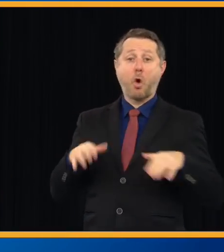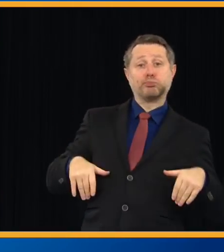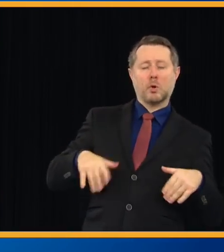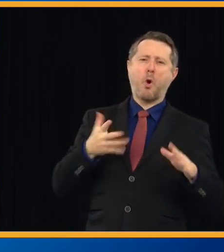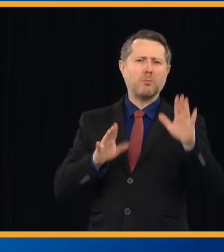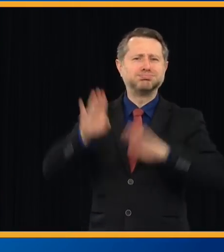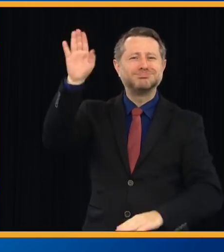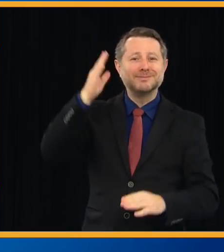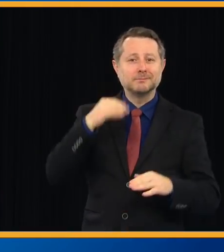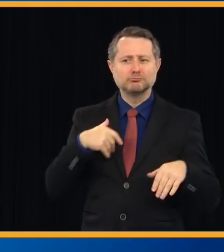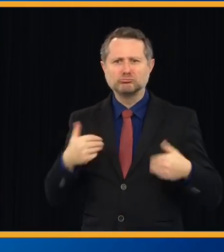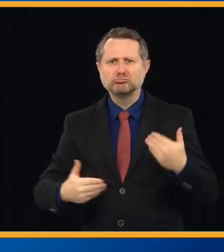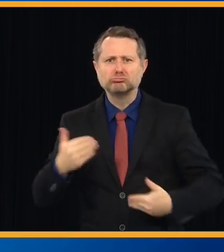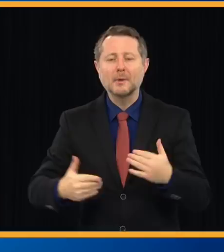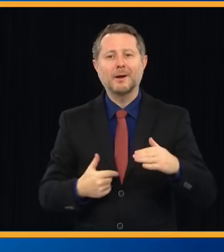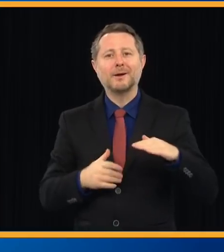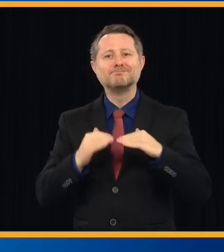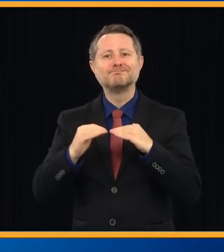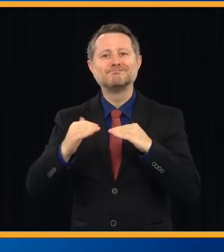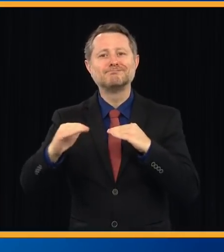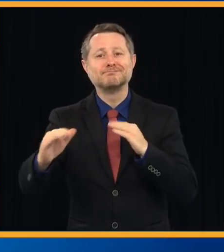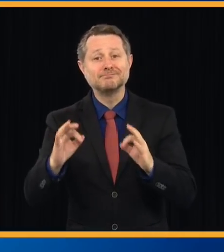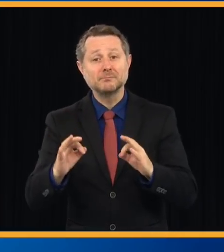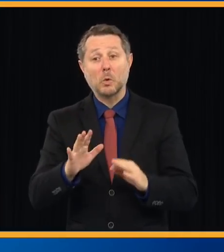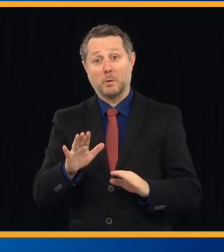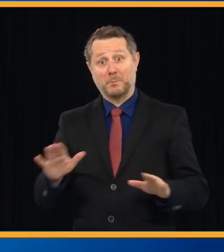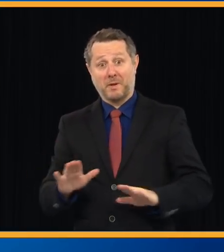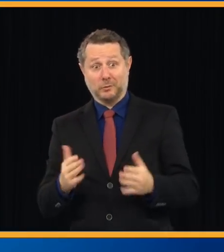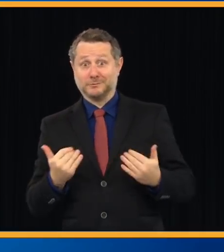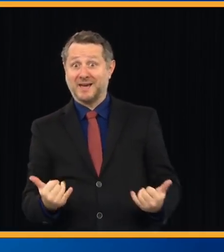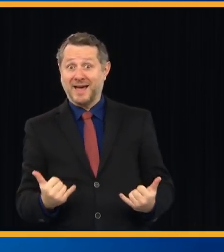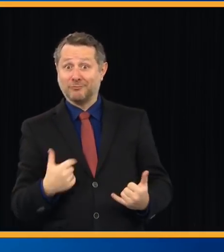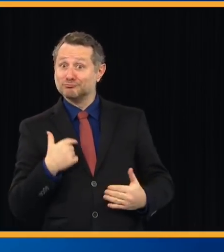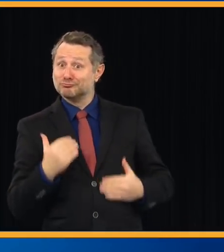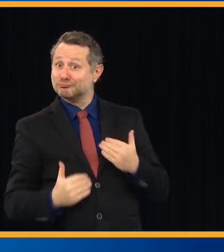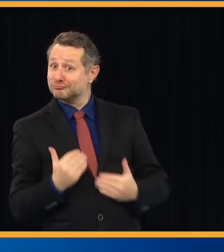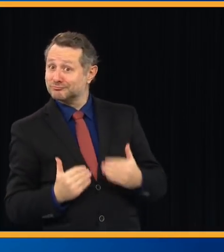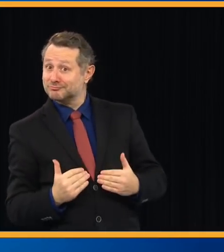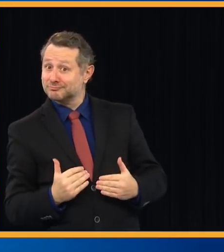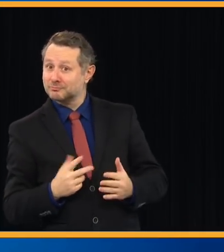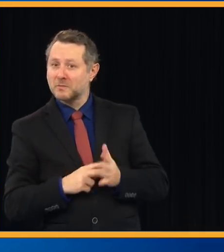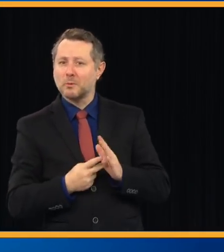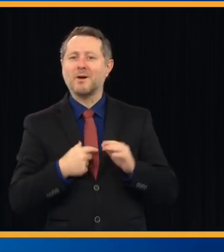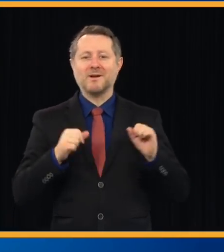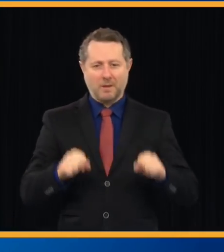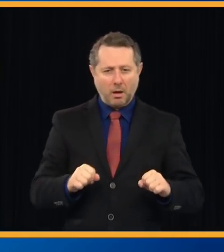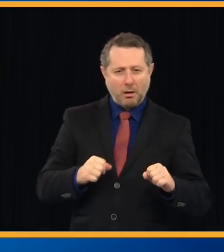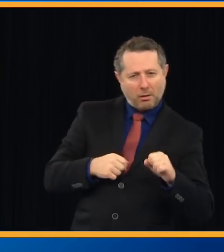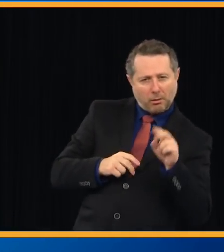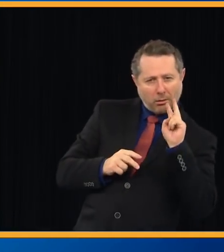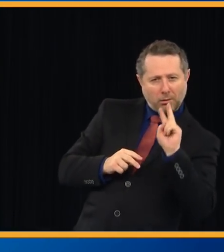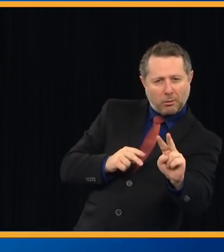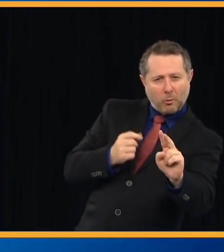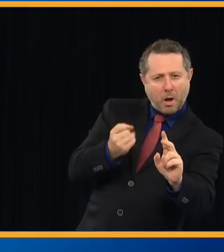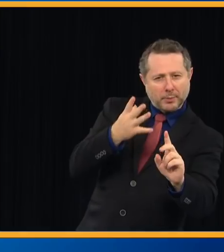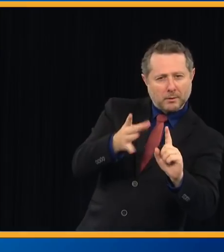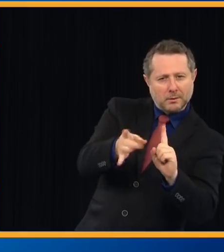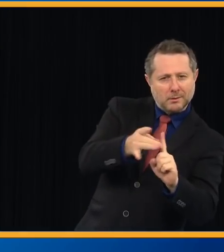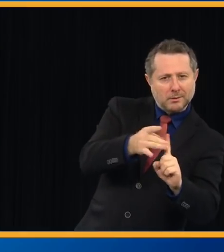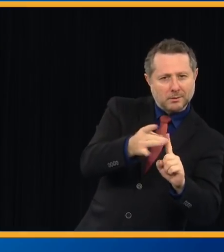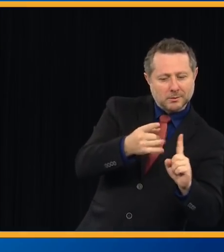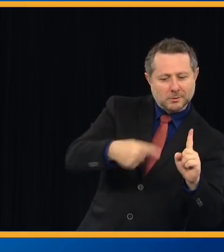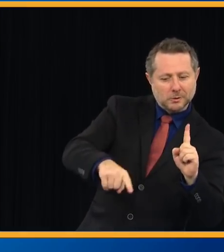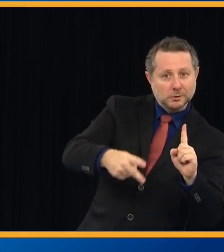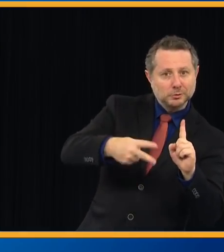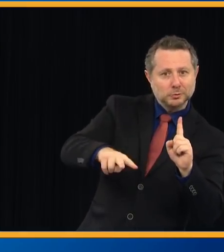You tell me what we do today, I will tell you the number of people sick tomorrow. So every